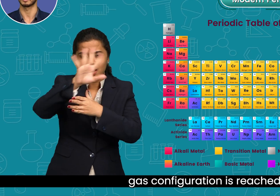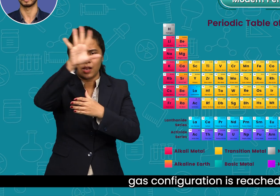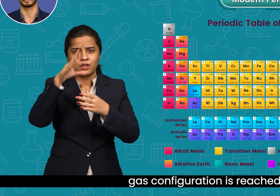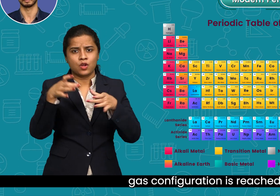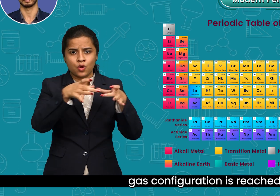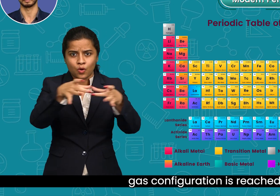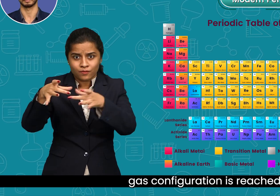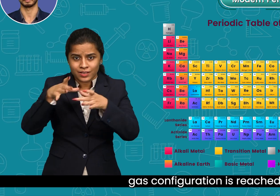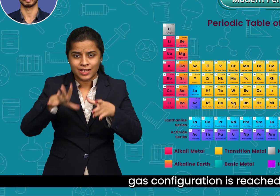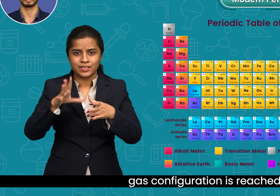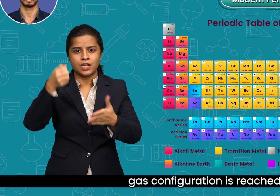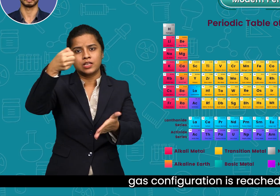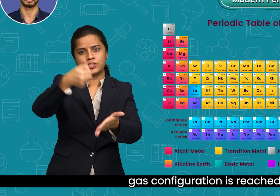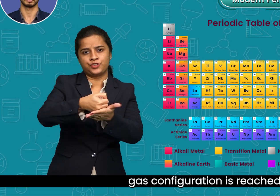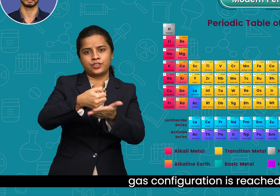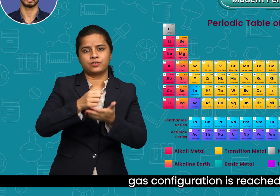reached.